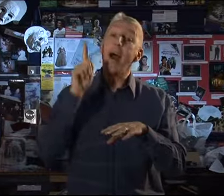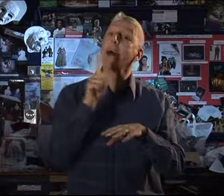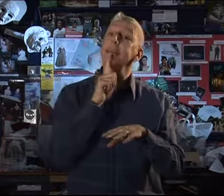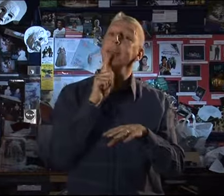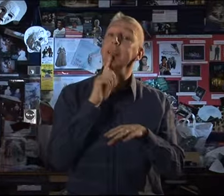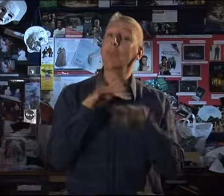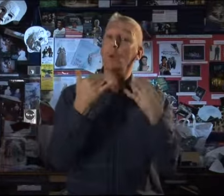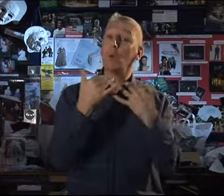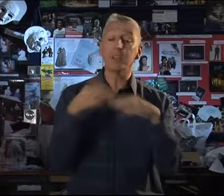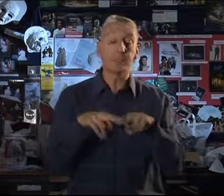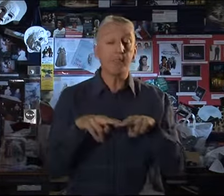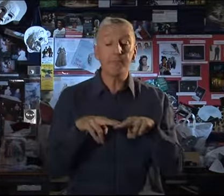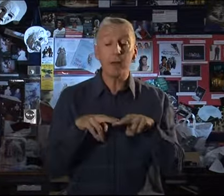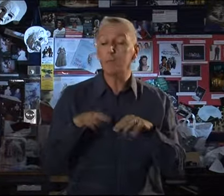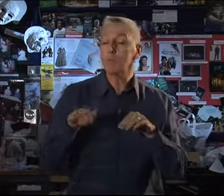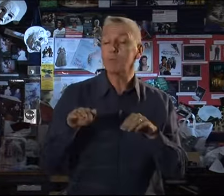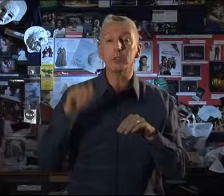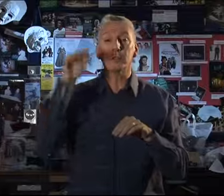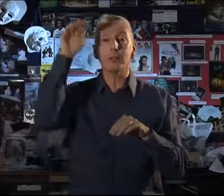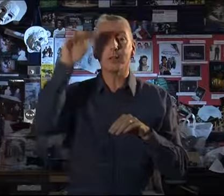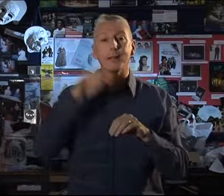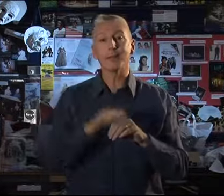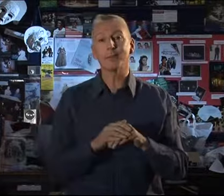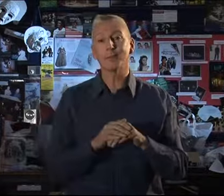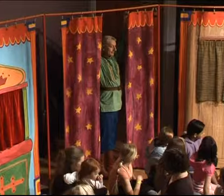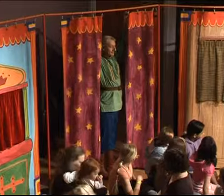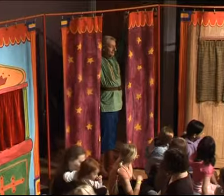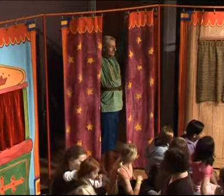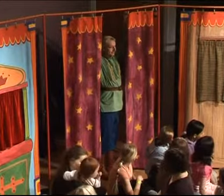and hearing audiences, families, children, and adults.